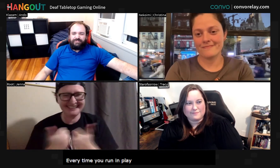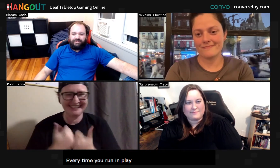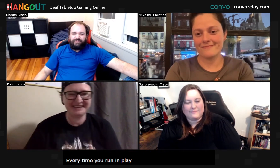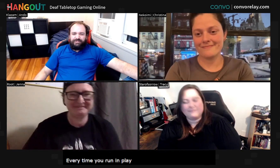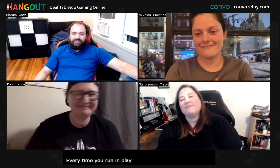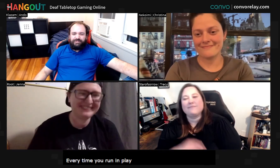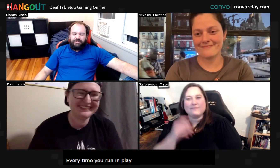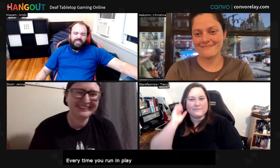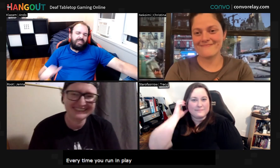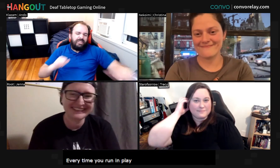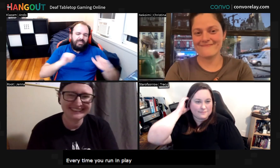really great. It's a great game.